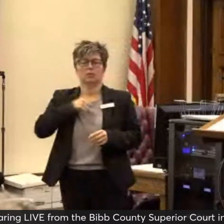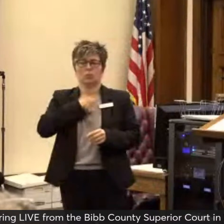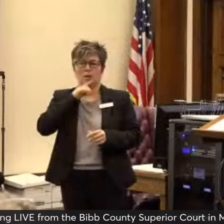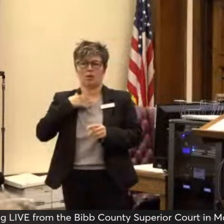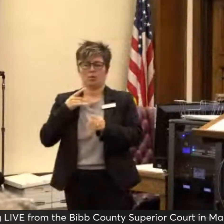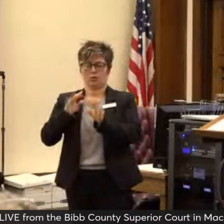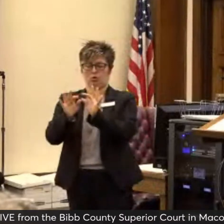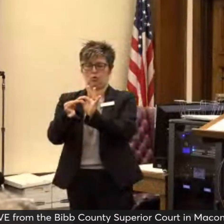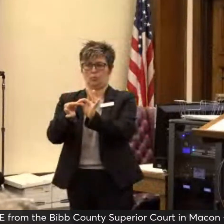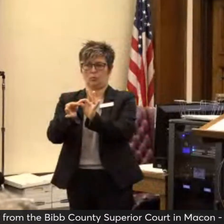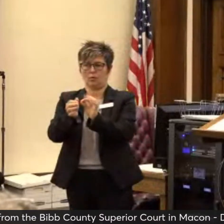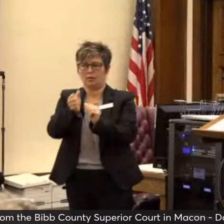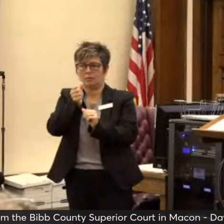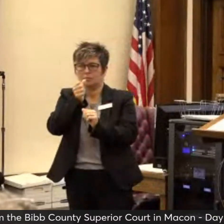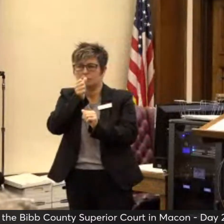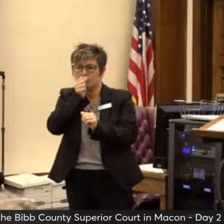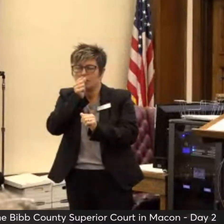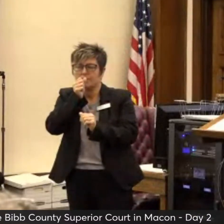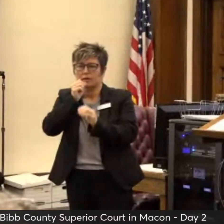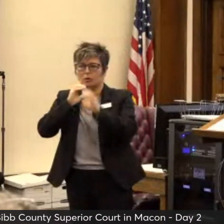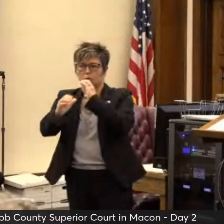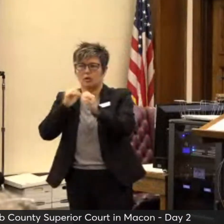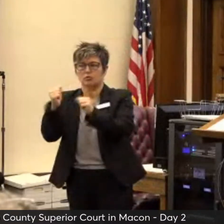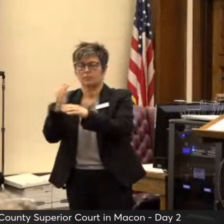we are the court's interpreters.